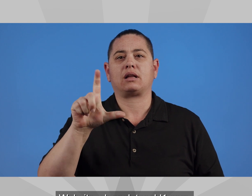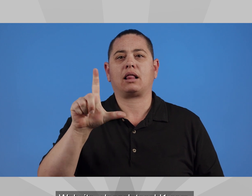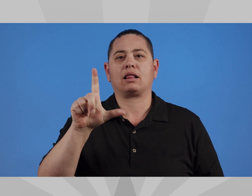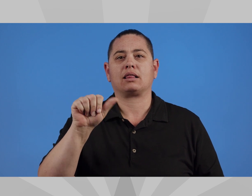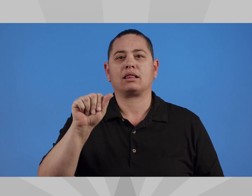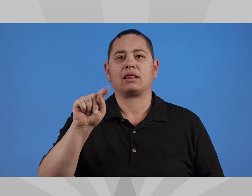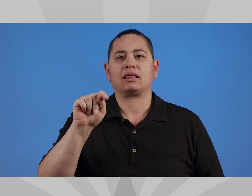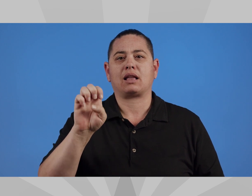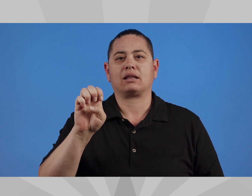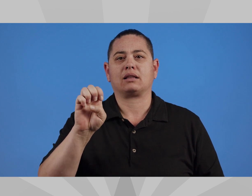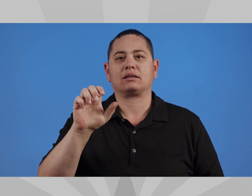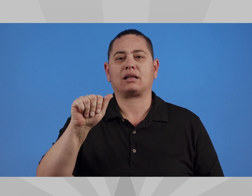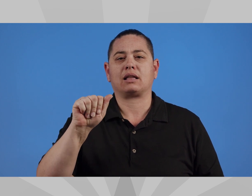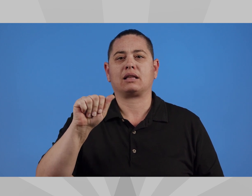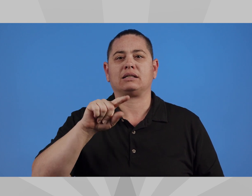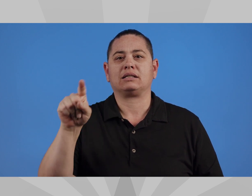cleanslateazld1.com.